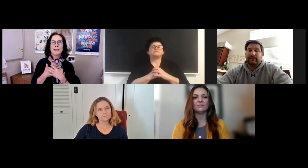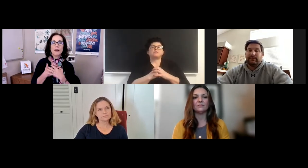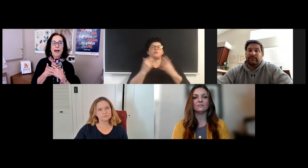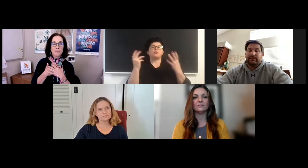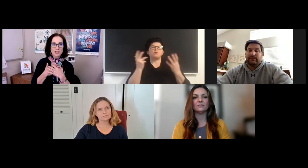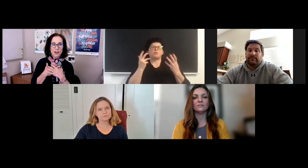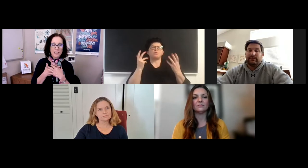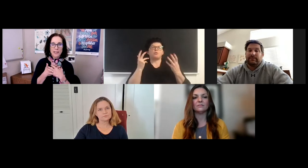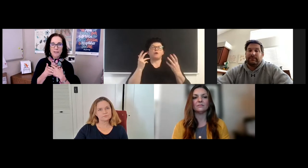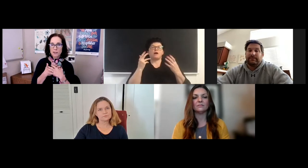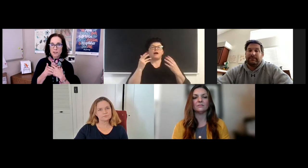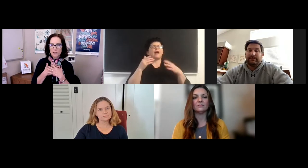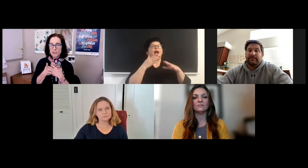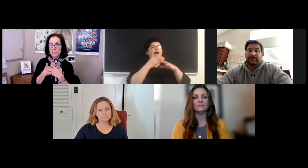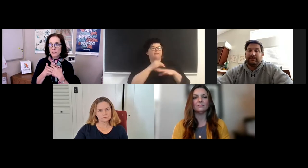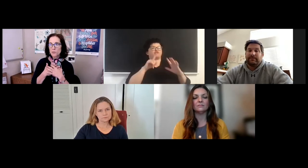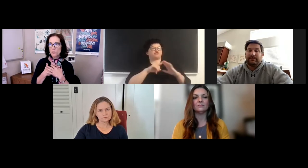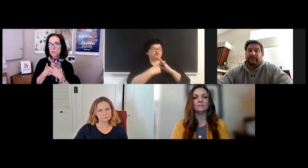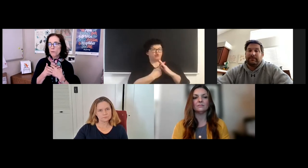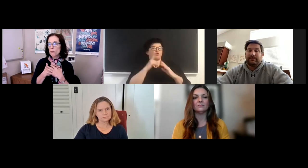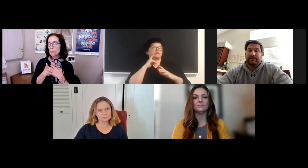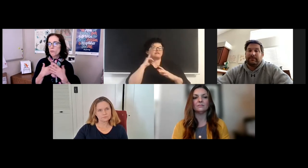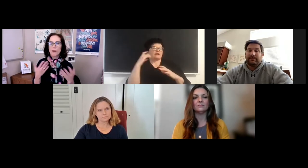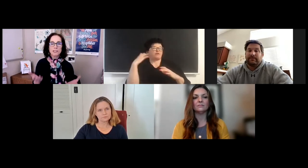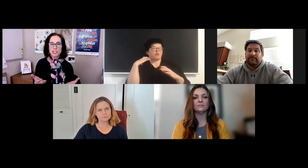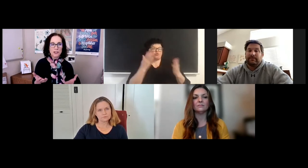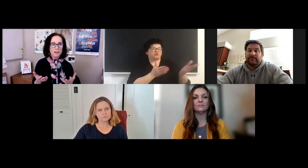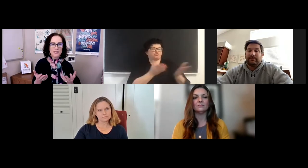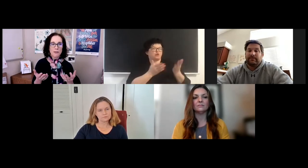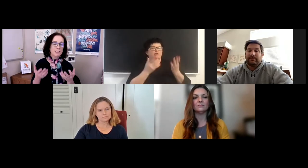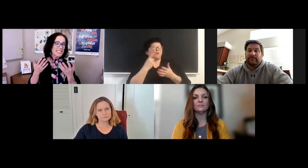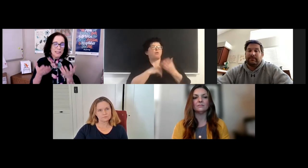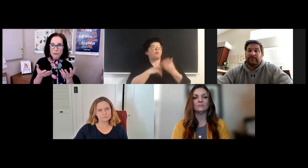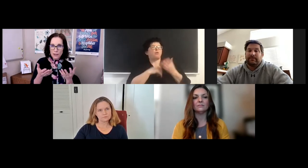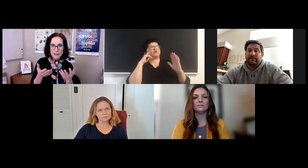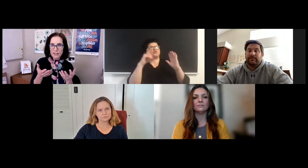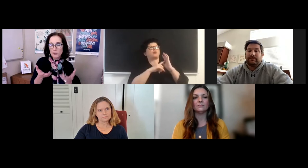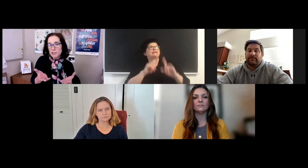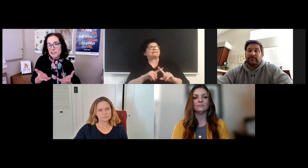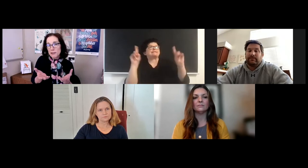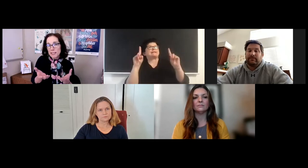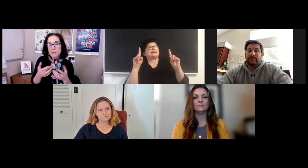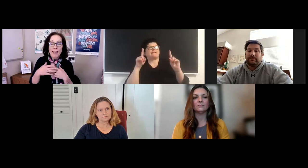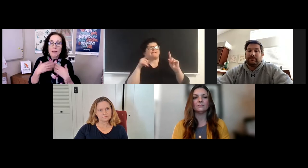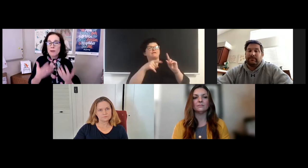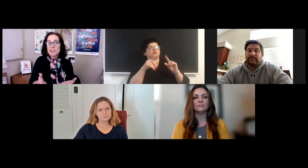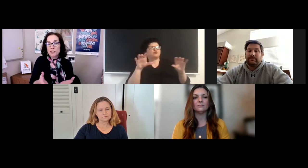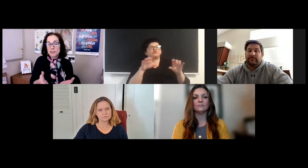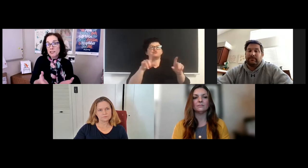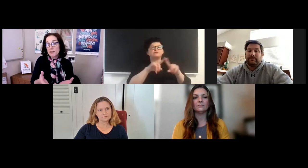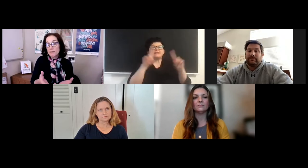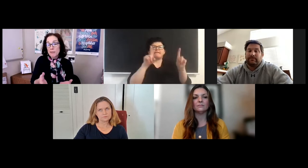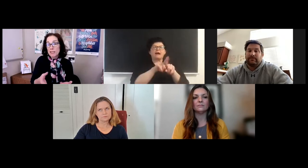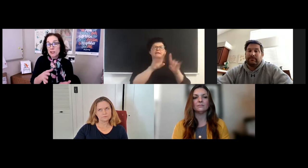What, you know, after starting Deaf Coach Services, what did you notice that was different, that you did differently as a family? What did you